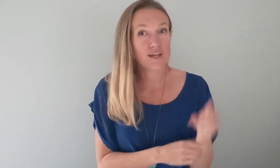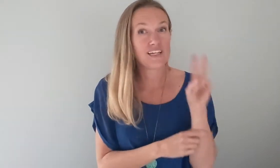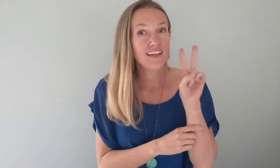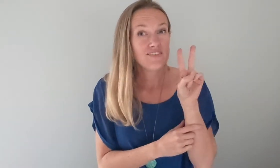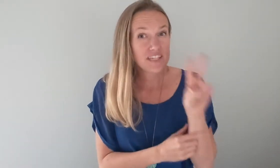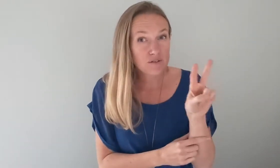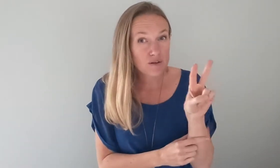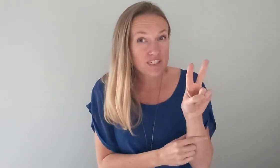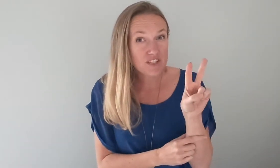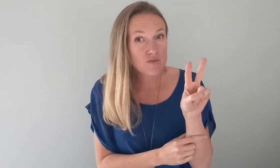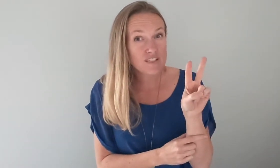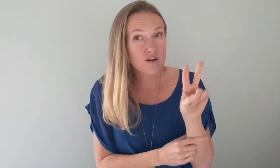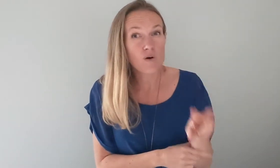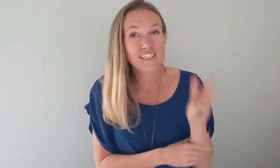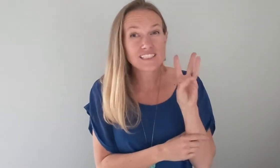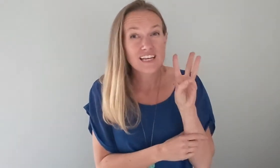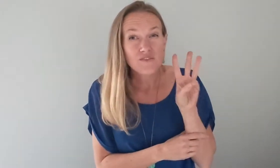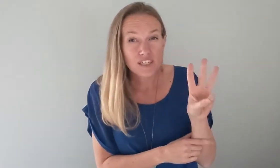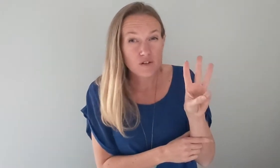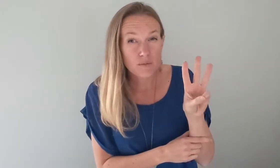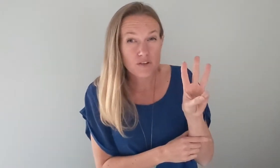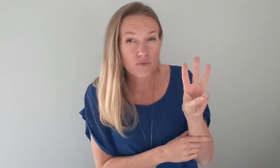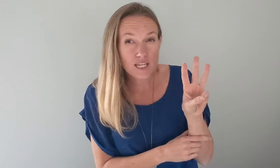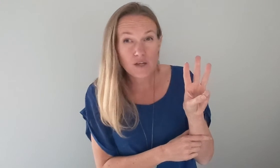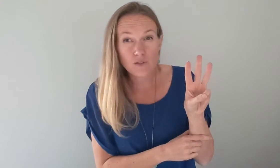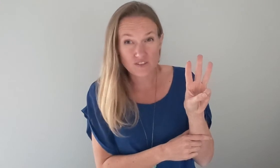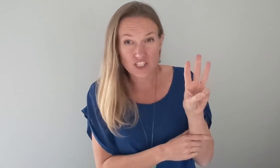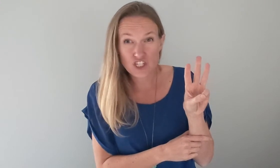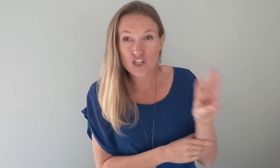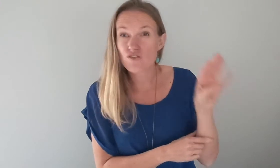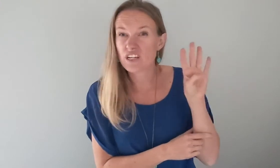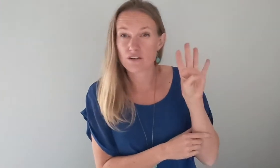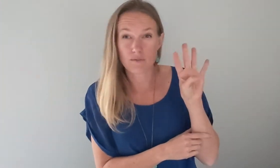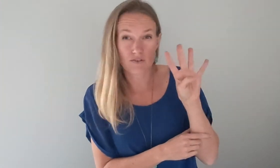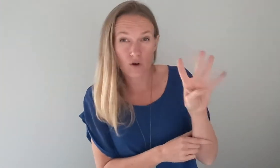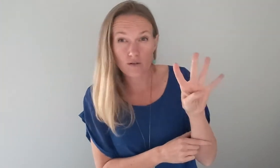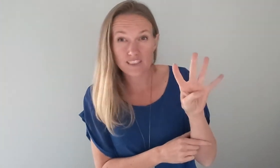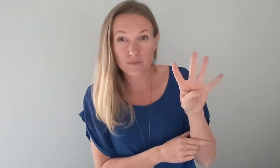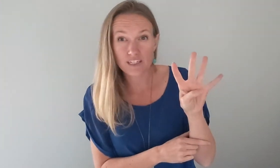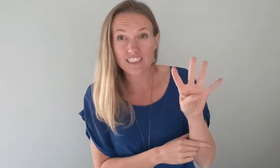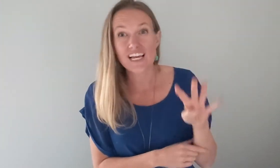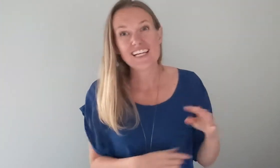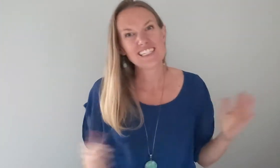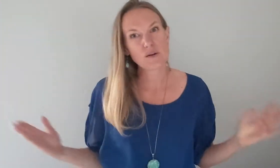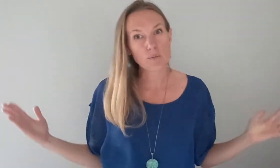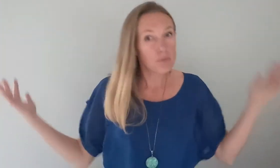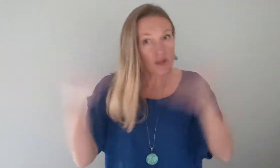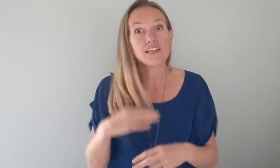1, video number 2 was the chorus, video number 3 was verse 2, video number 4 was the bridge. Today we're putting it all